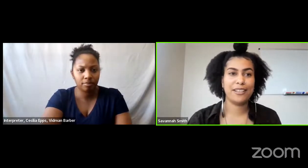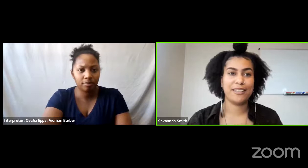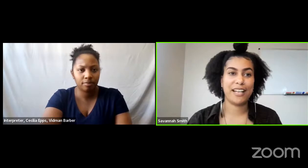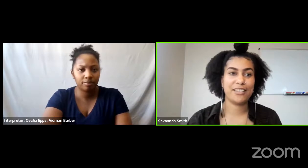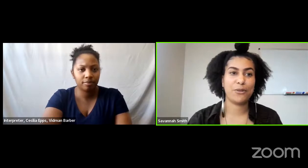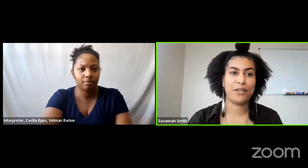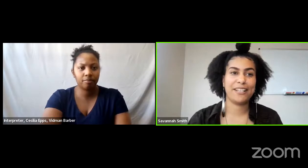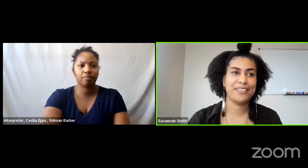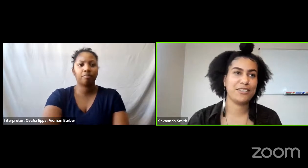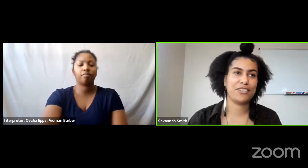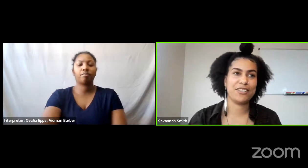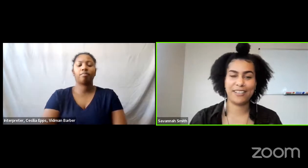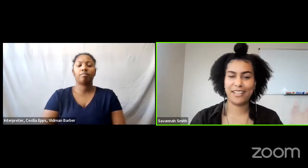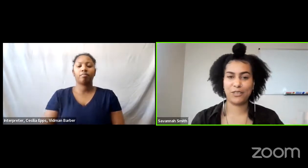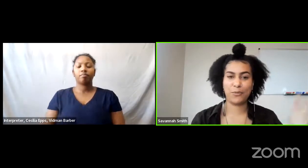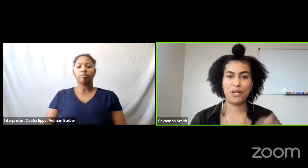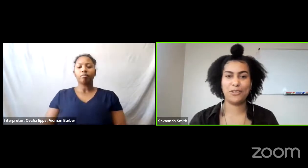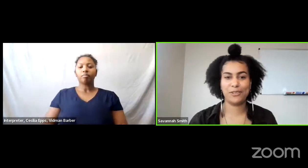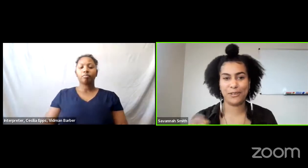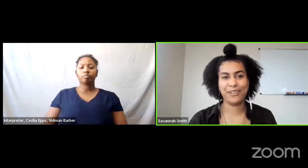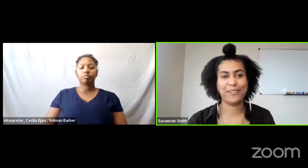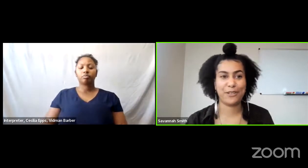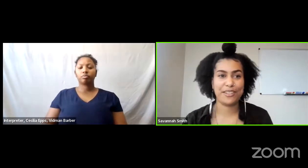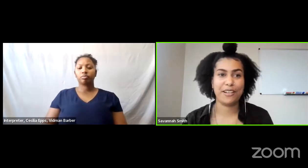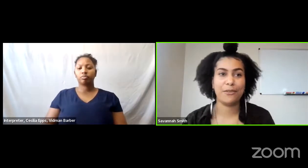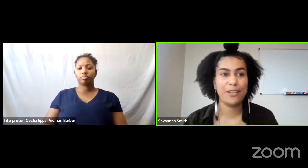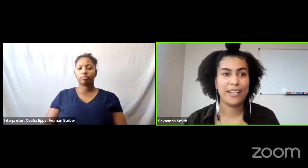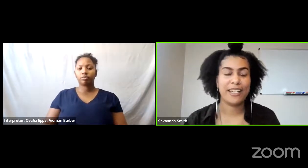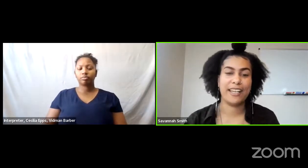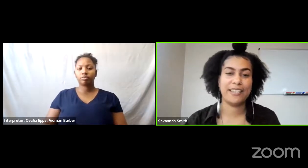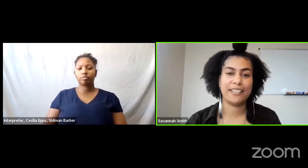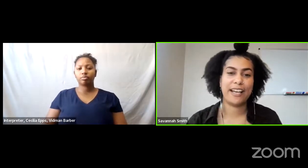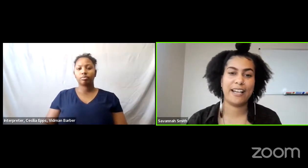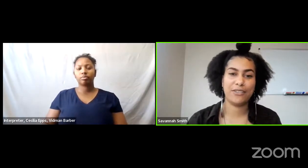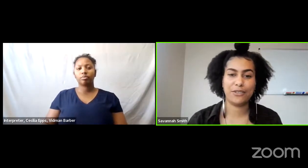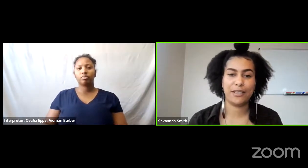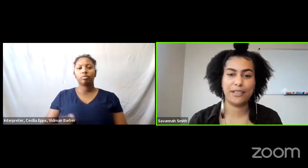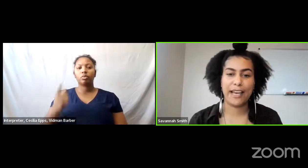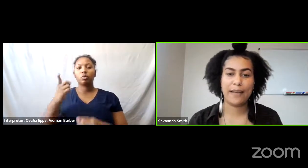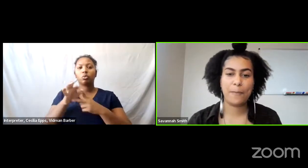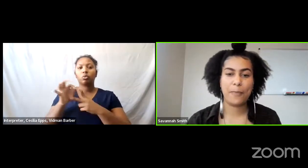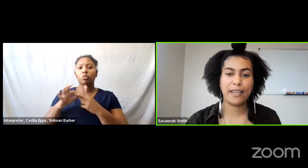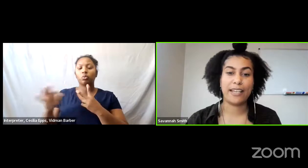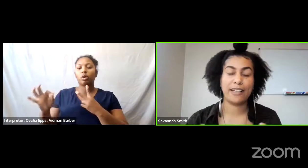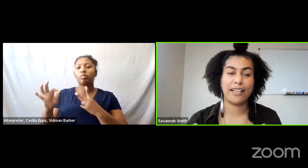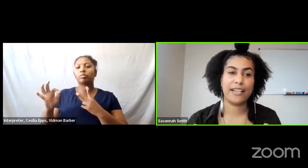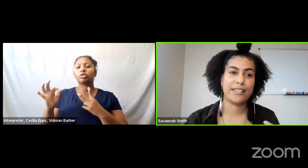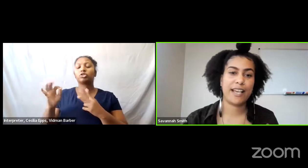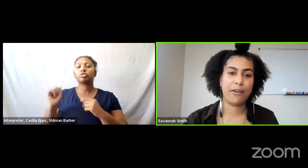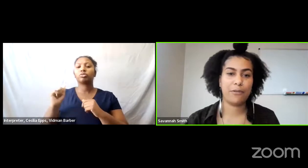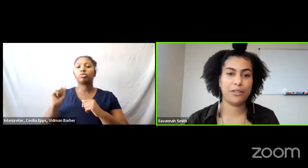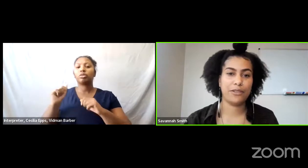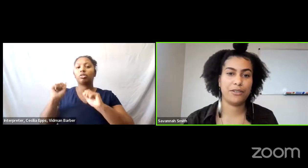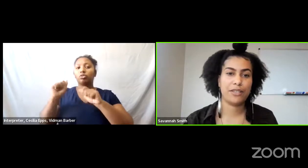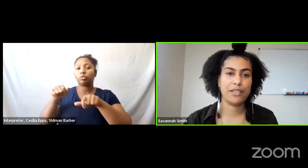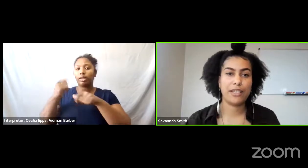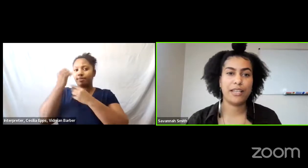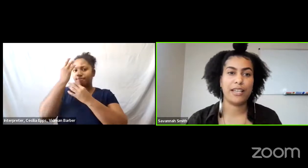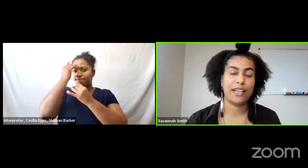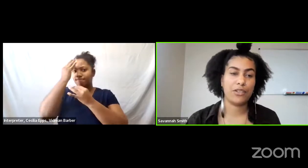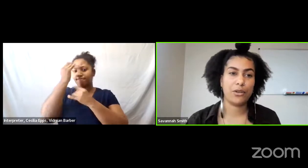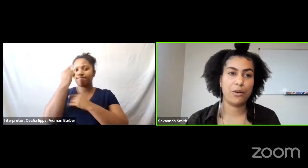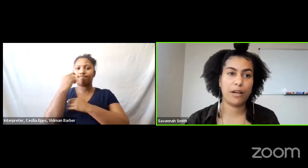loud that story to just like your wall or yourself. And as you're doing that, analyze how it